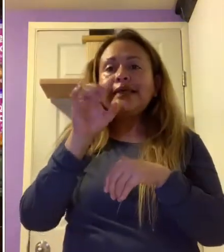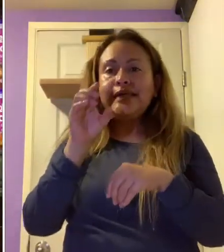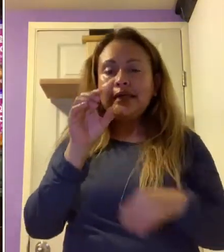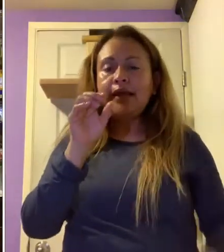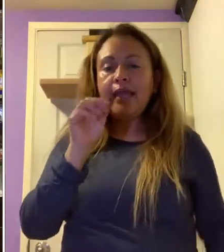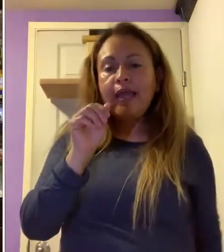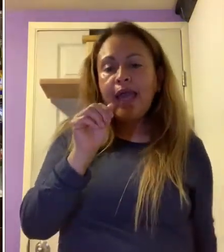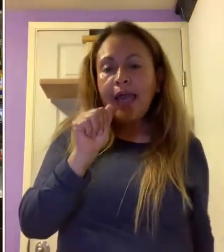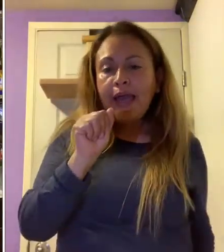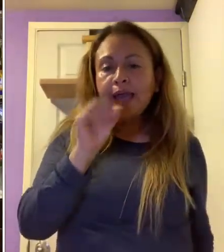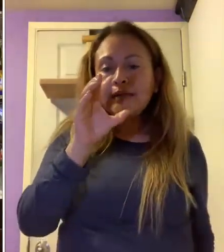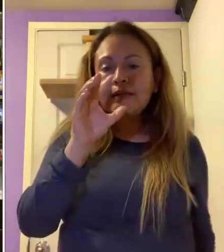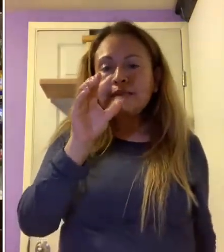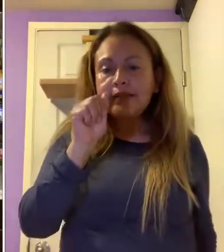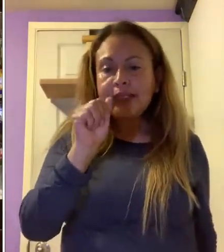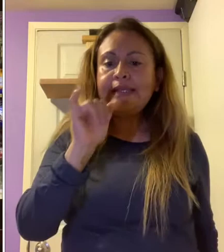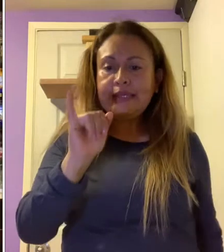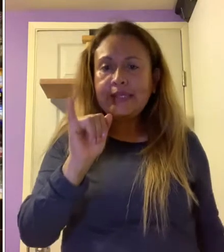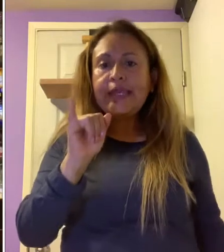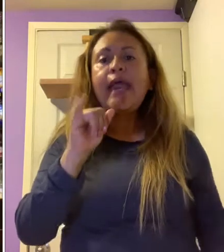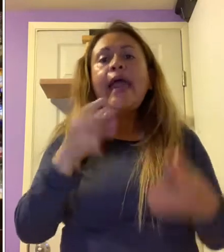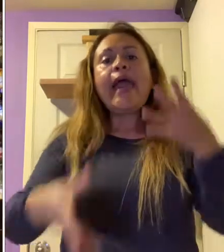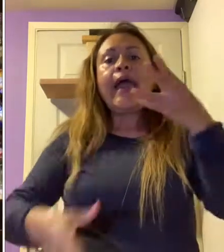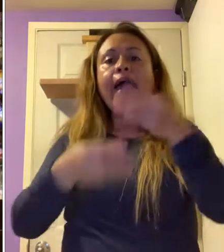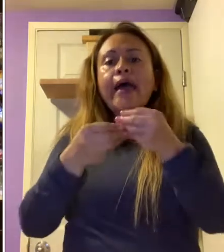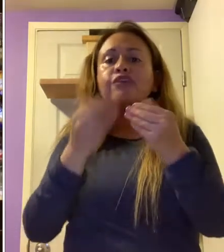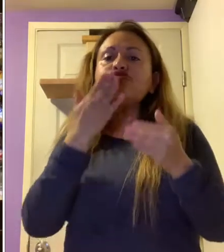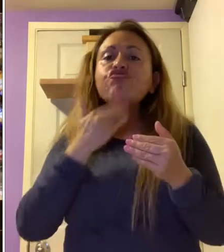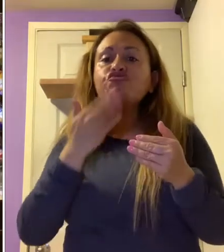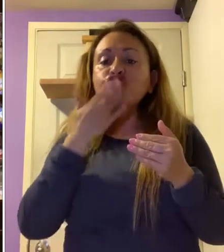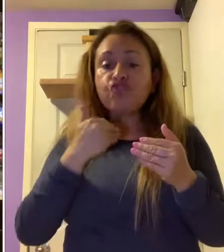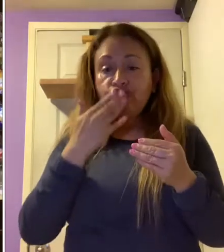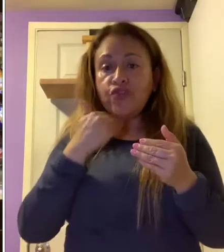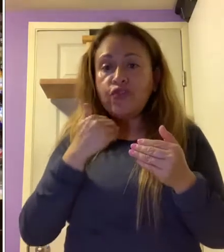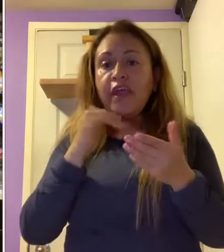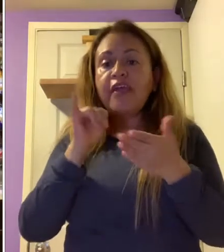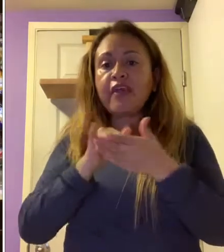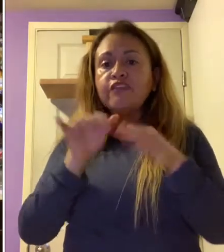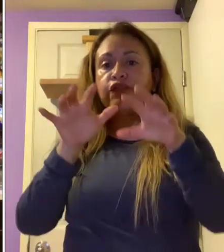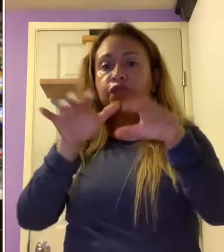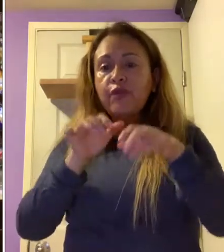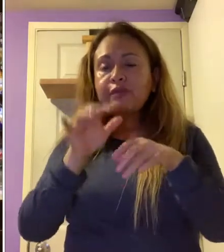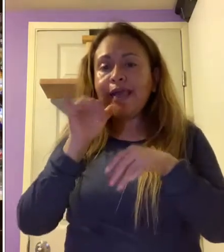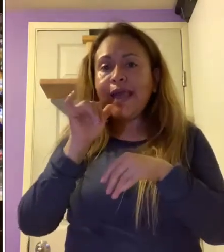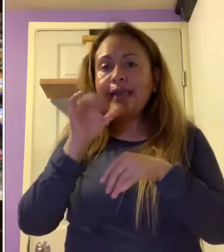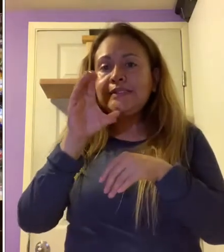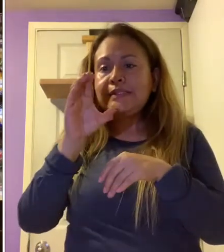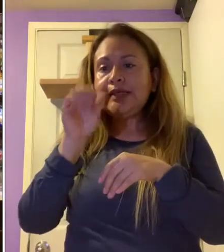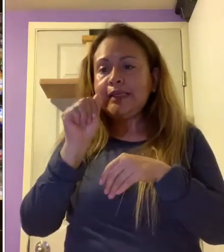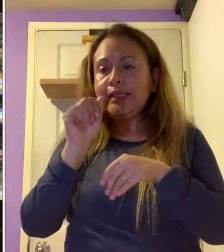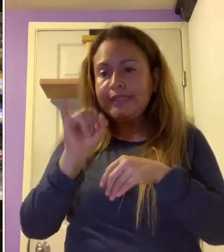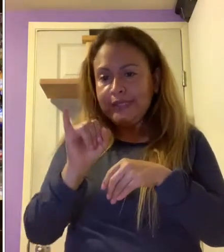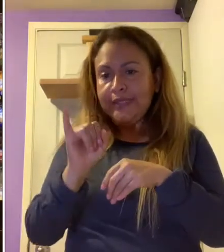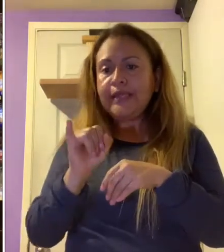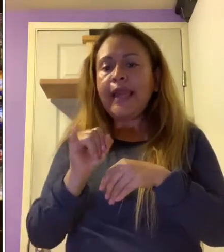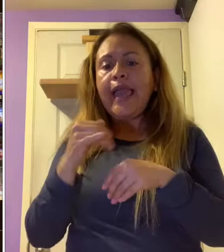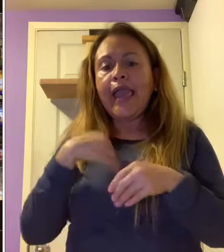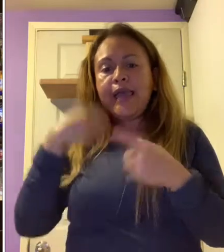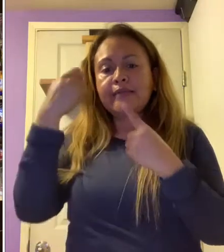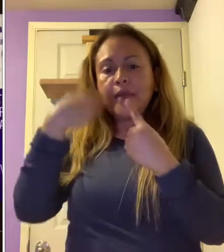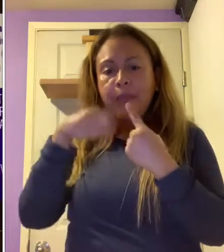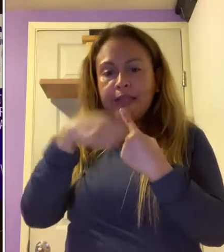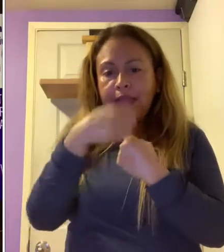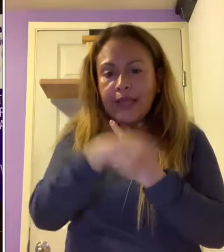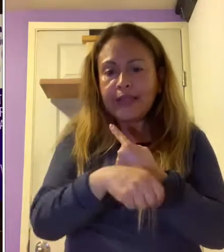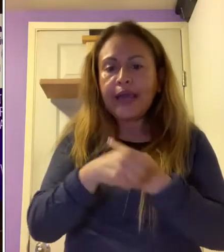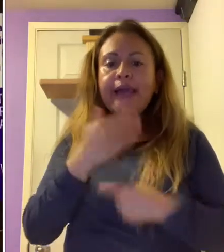Be very careful when you're buying frozen acai because a lot of times it has added sugar to it. This is different. This is actually a frozen acai bowl, and it